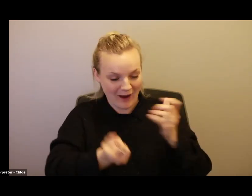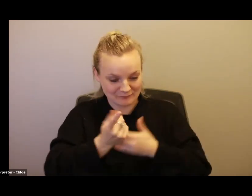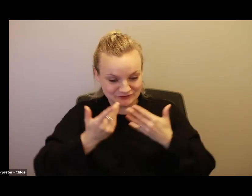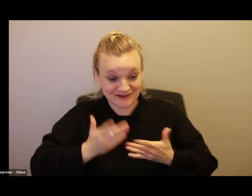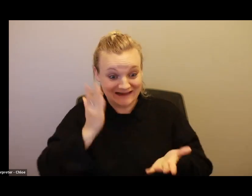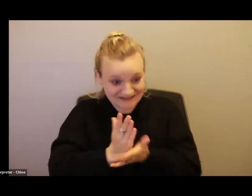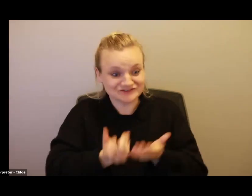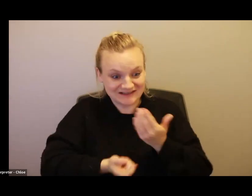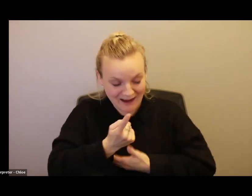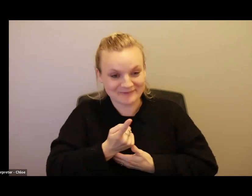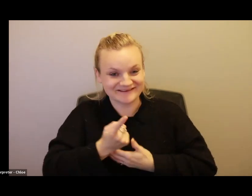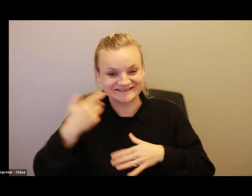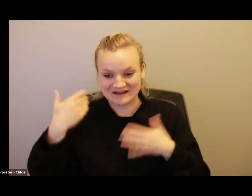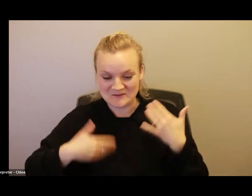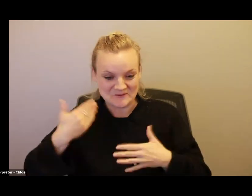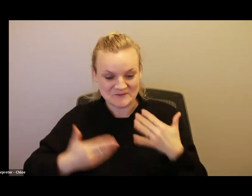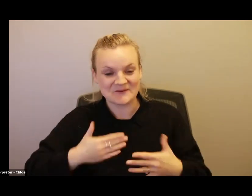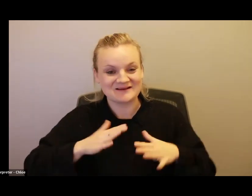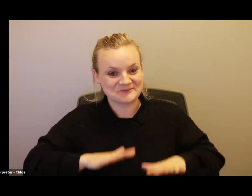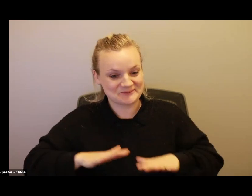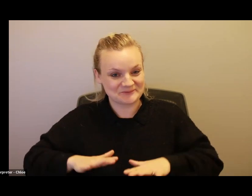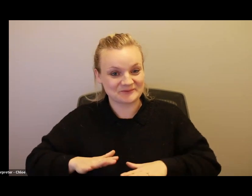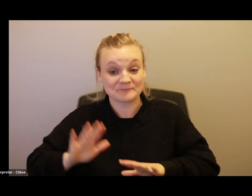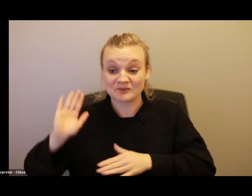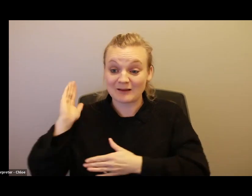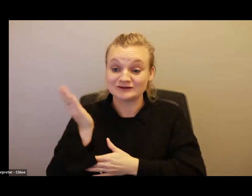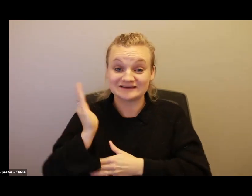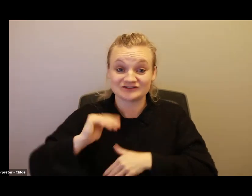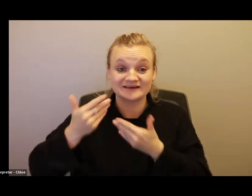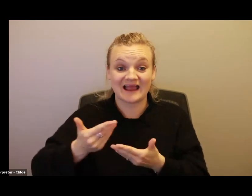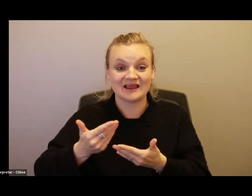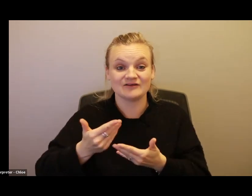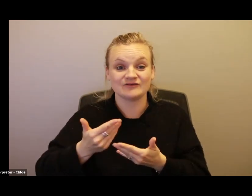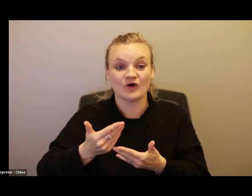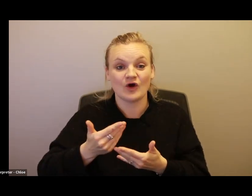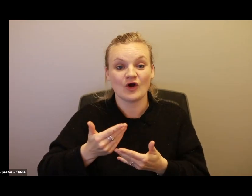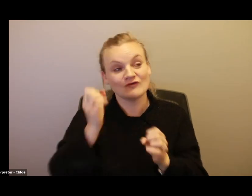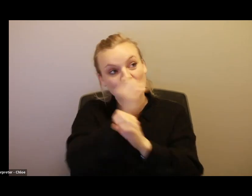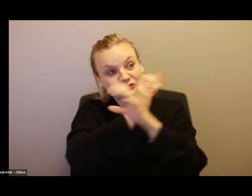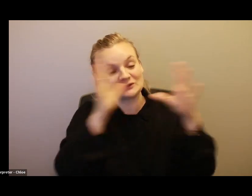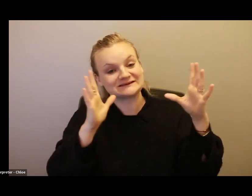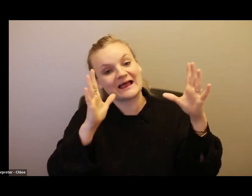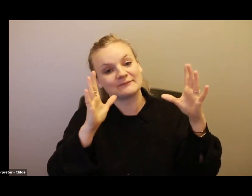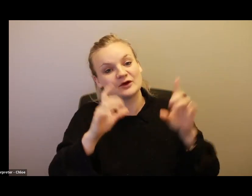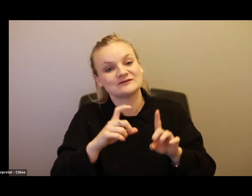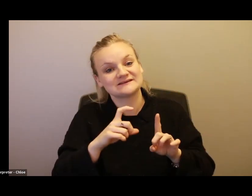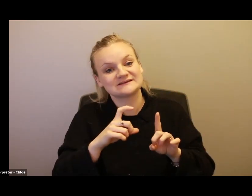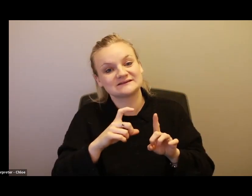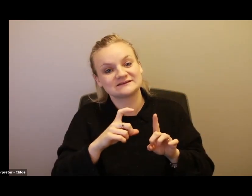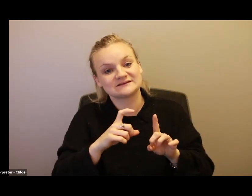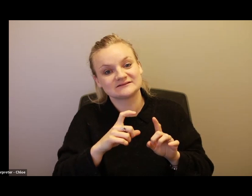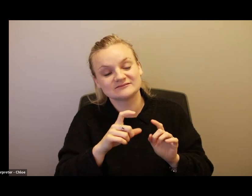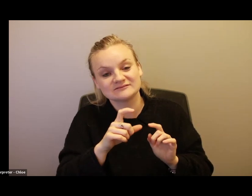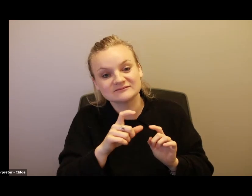actually happening. I gave a presentation of the core concepts of Doughnut Economics and did